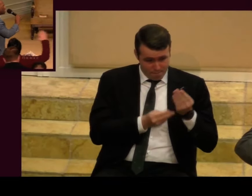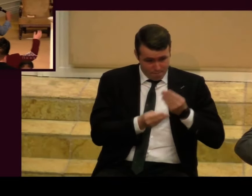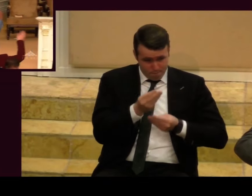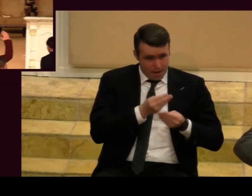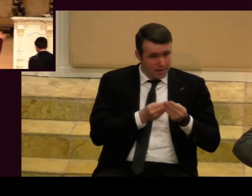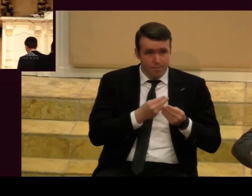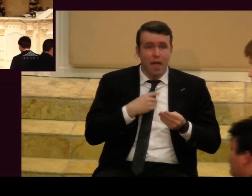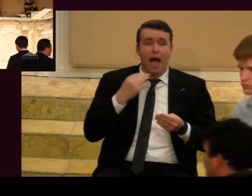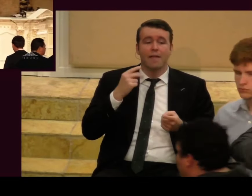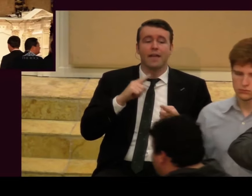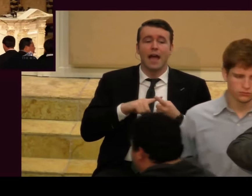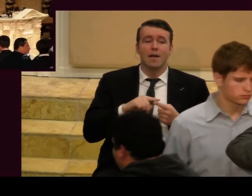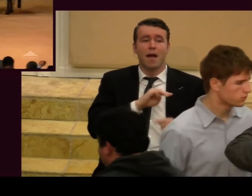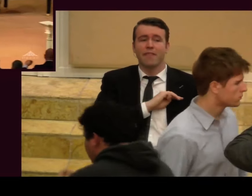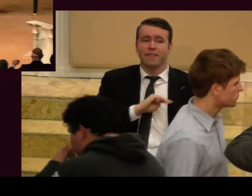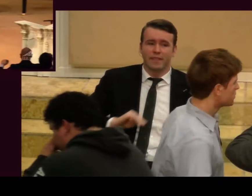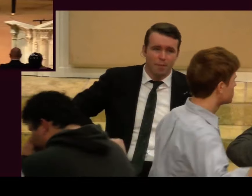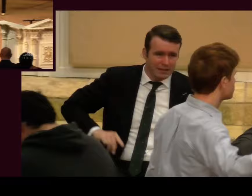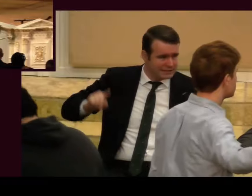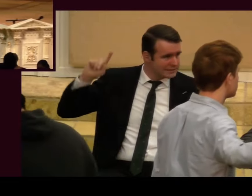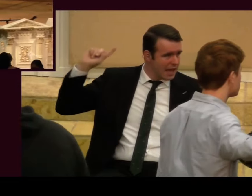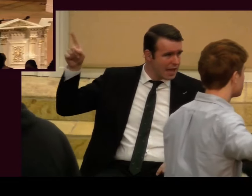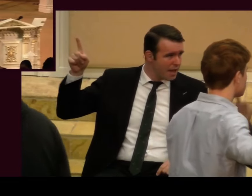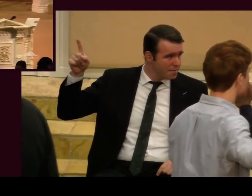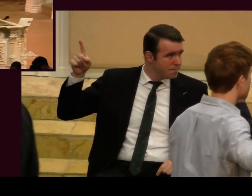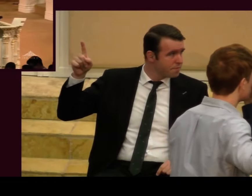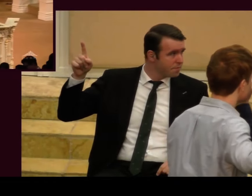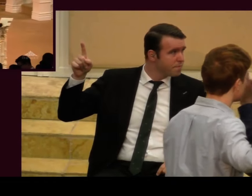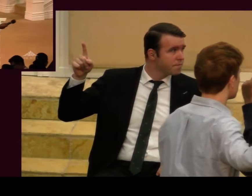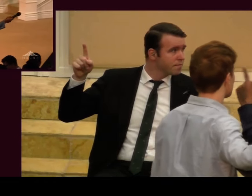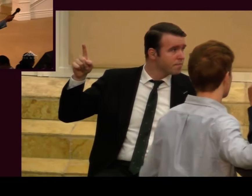money. I'm thinking about the Messiah now.